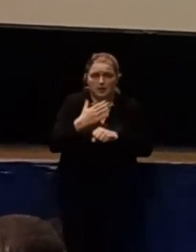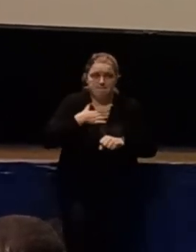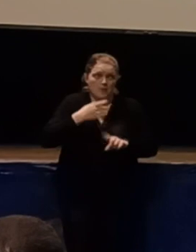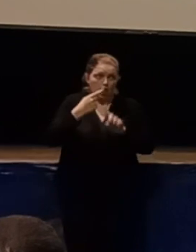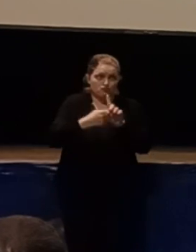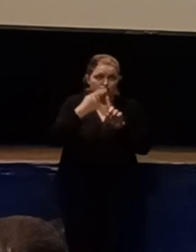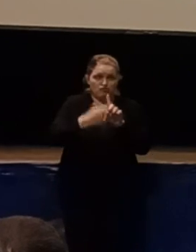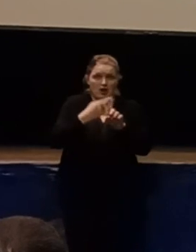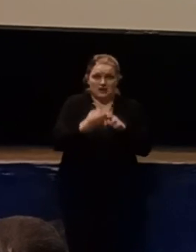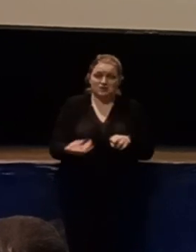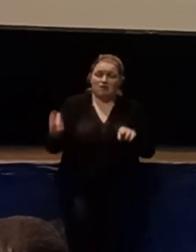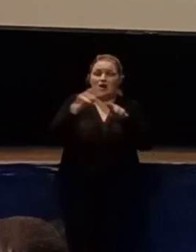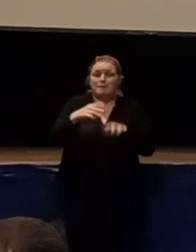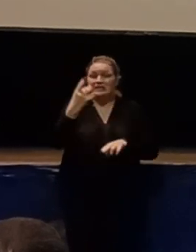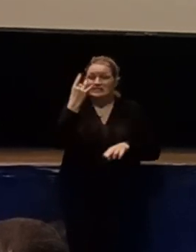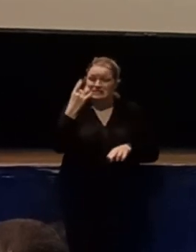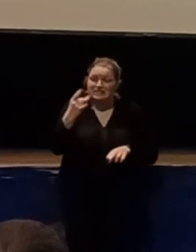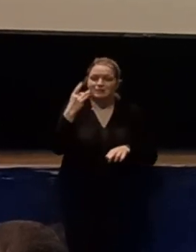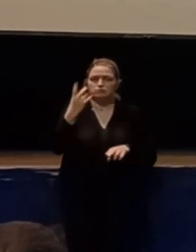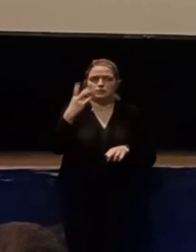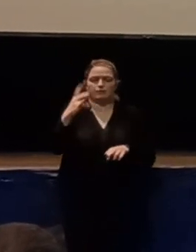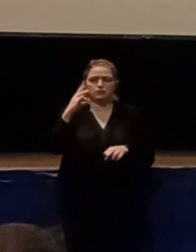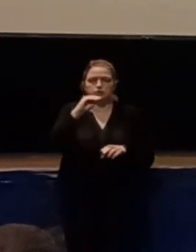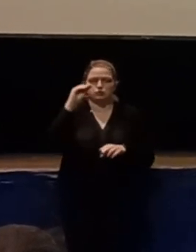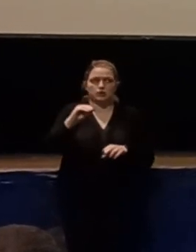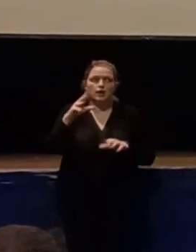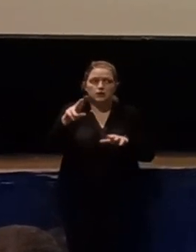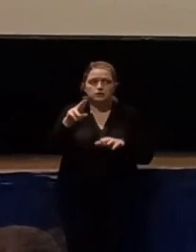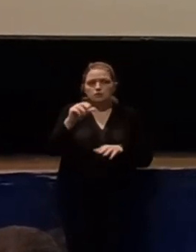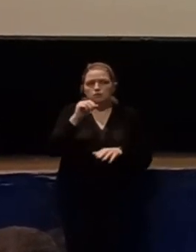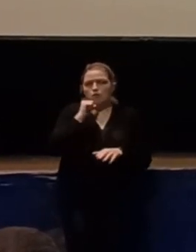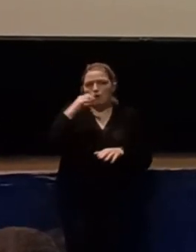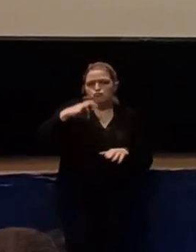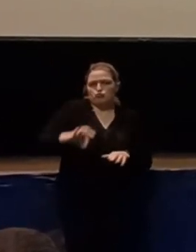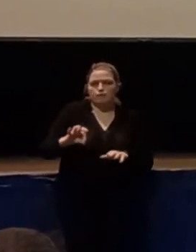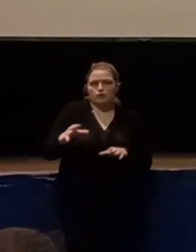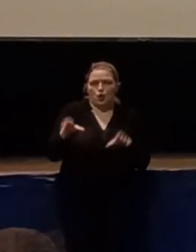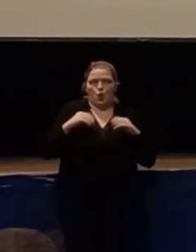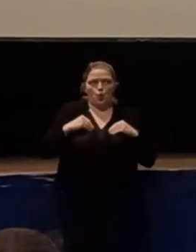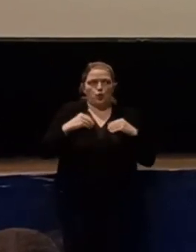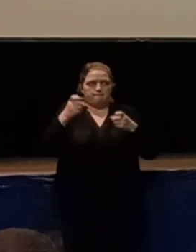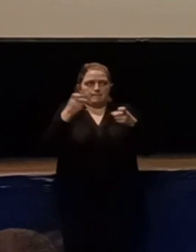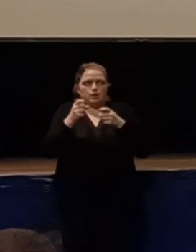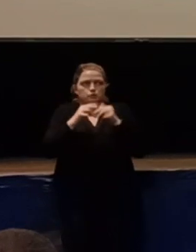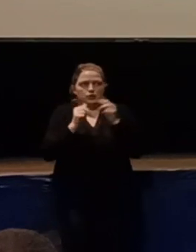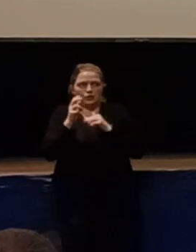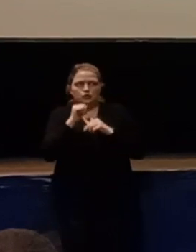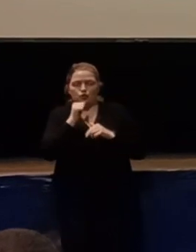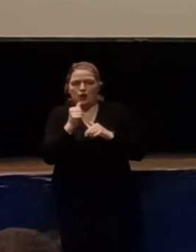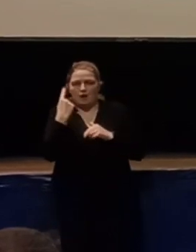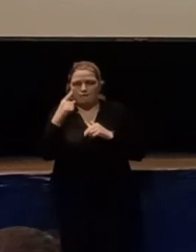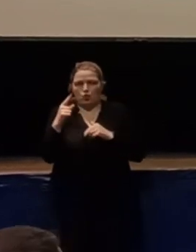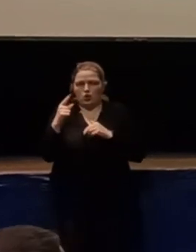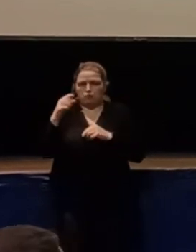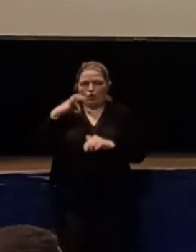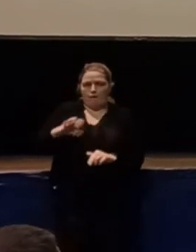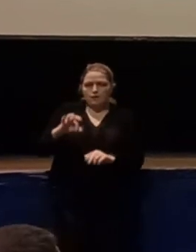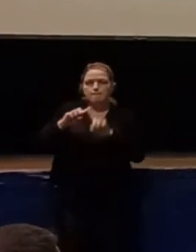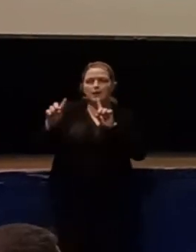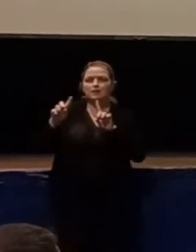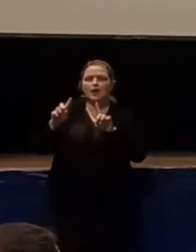up 17% according to, it is a nonprofit owned and managed building. So they're not in it for the profit. They